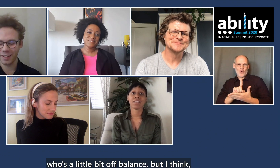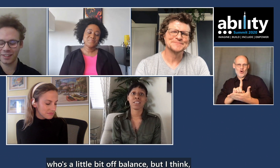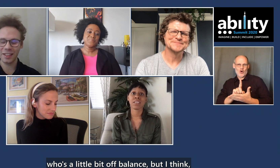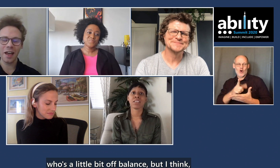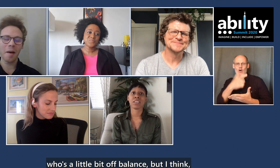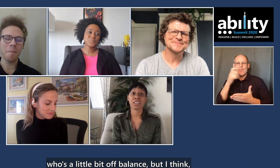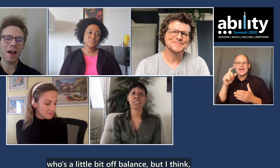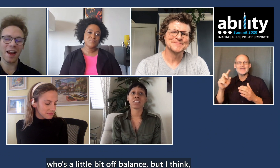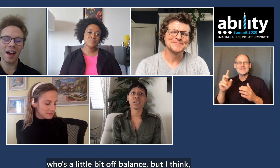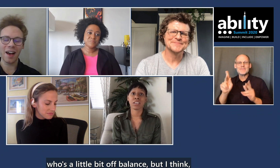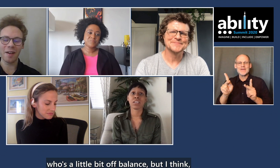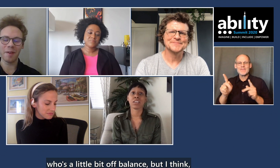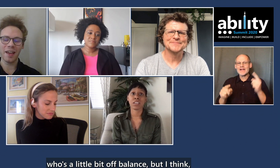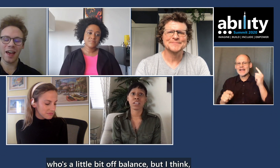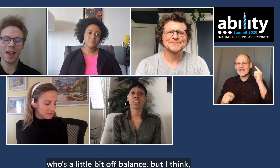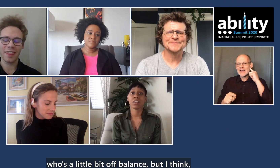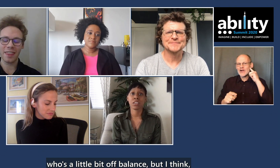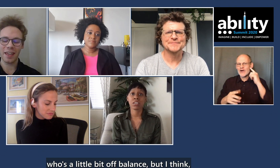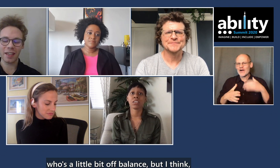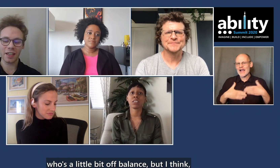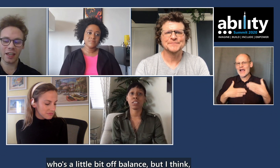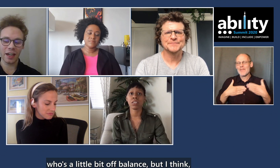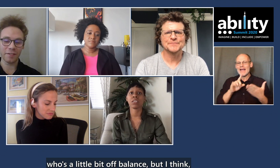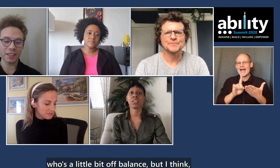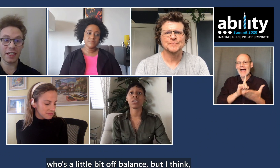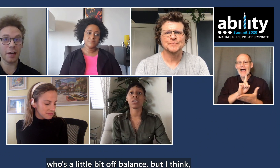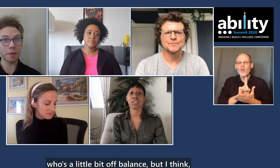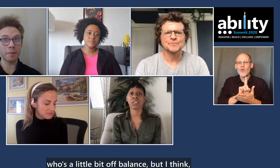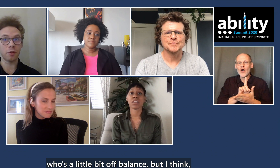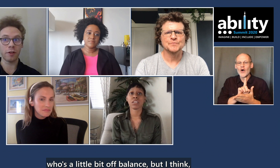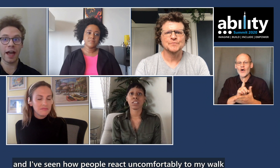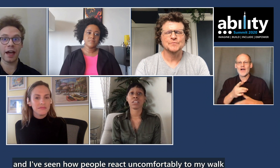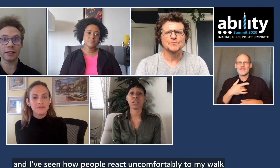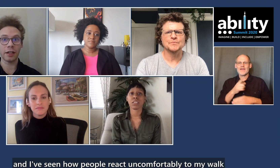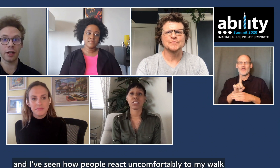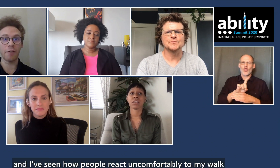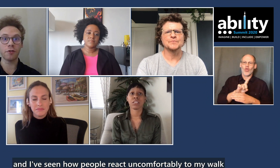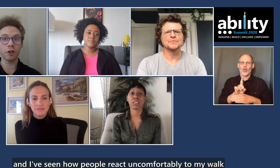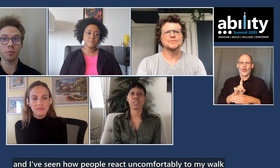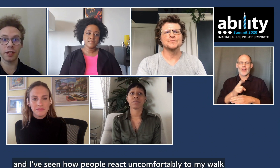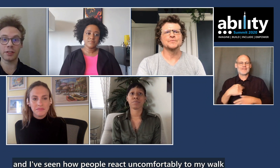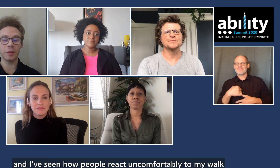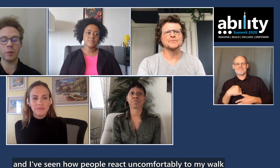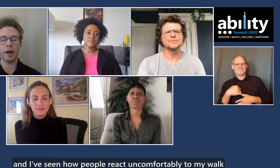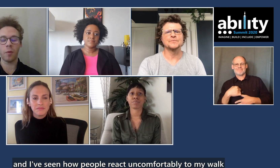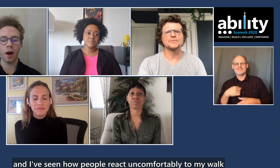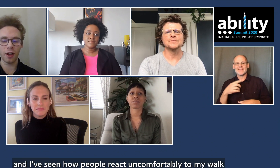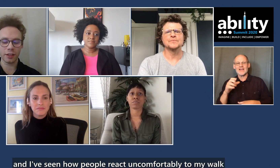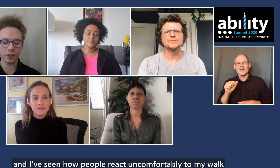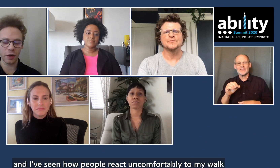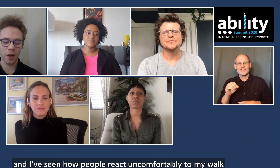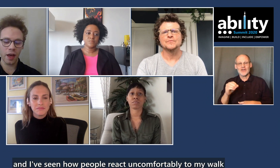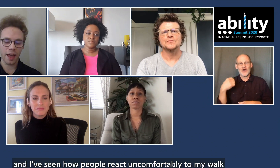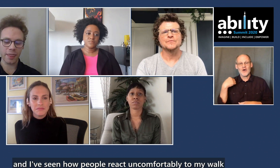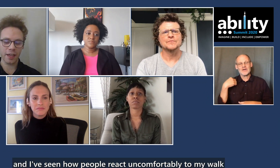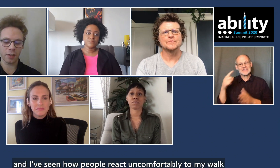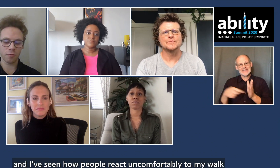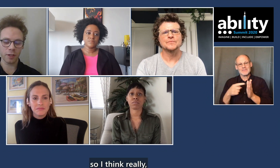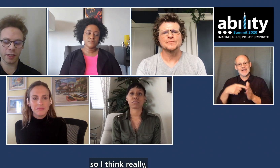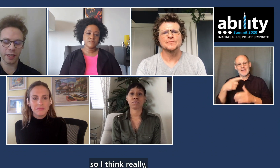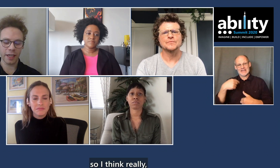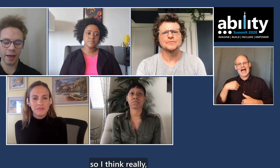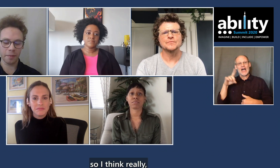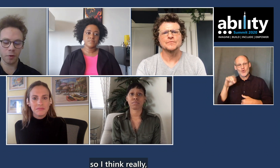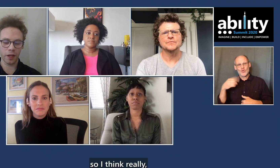off balance. But I think, and I've seen how people react uncomfortably to my walk. So I